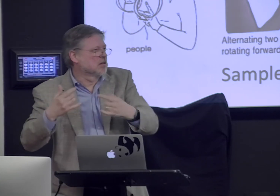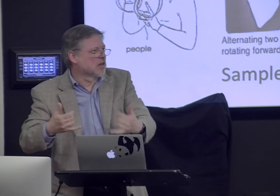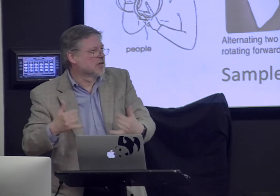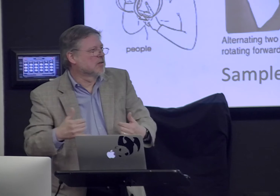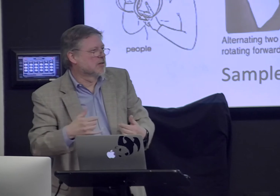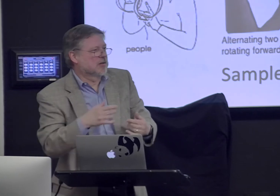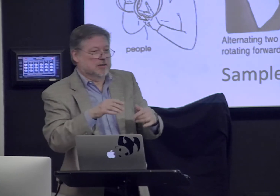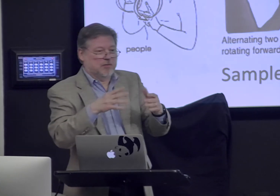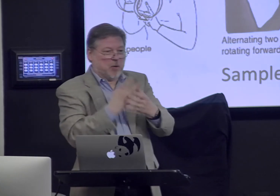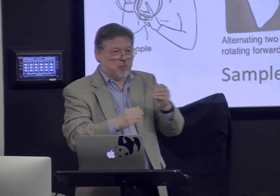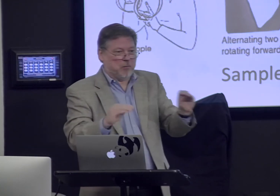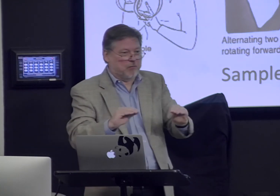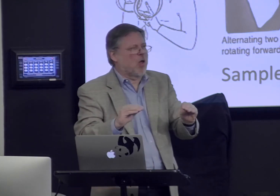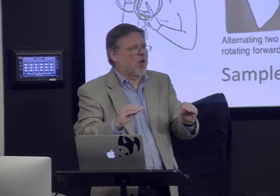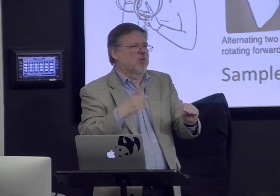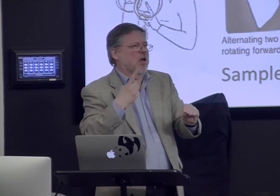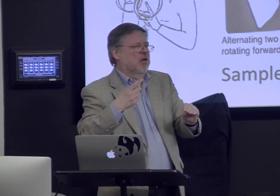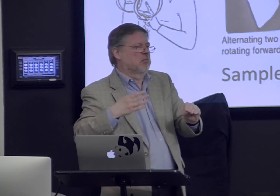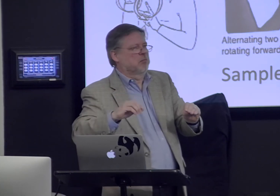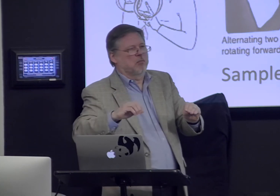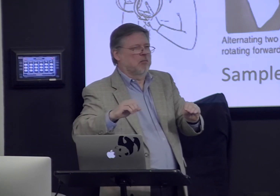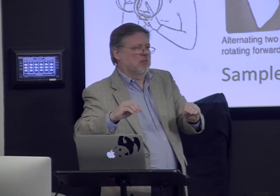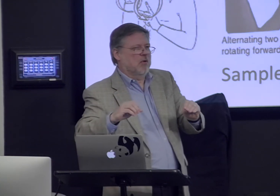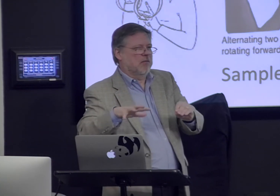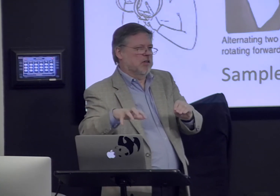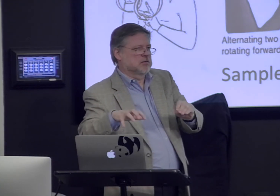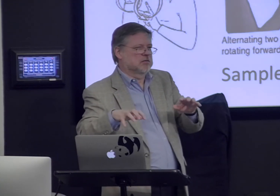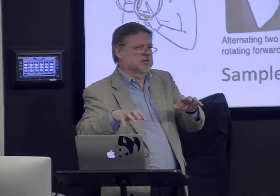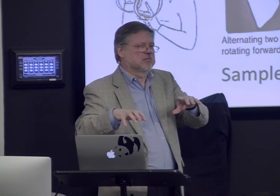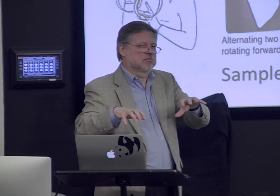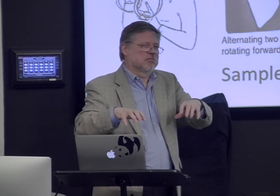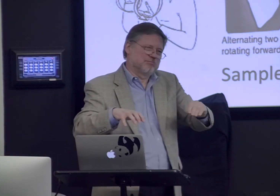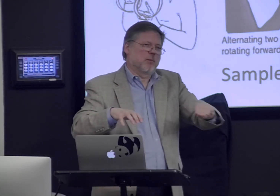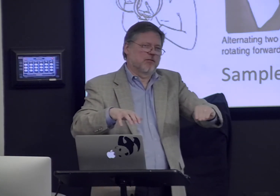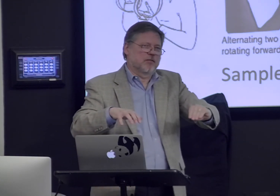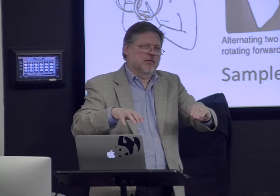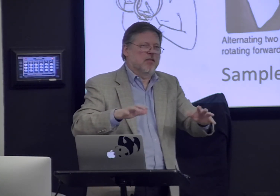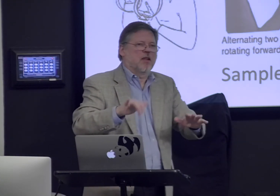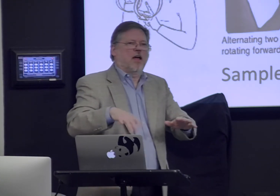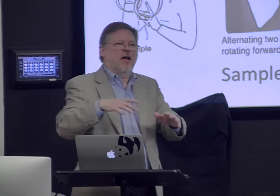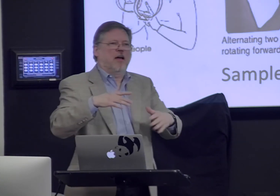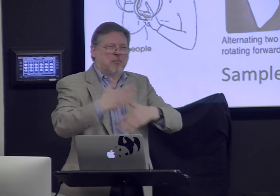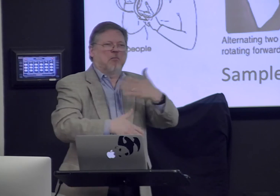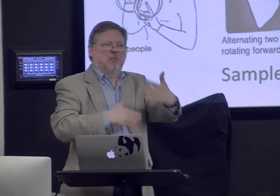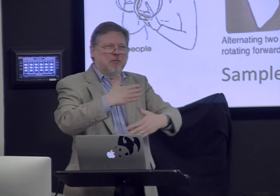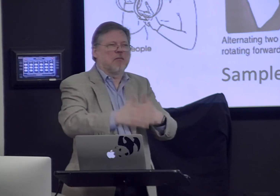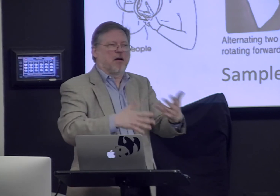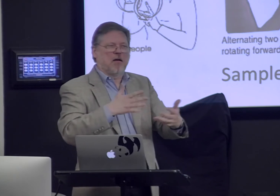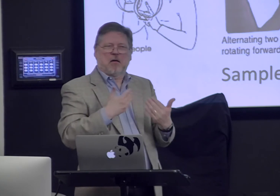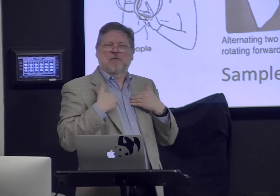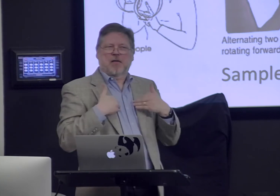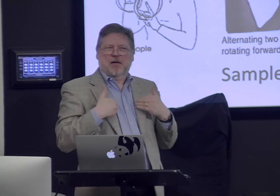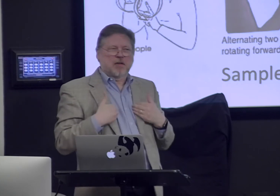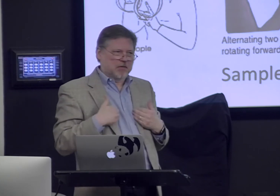was one family's hand shape the same, some of the movement might be different across the younger generation. So